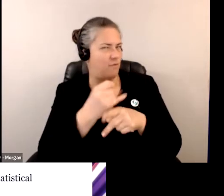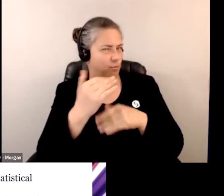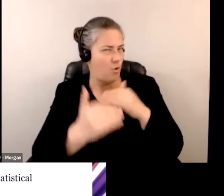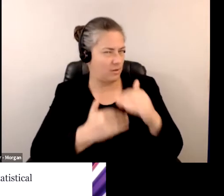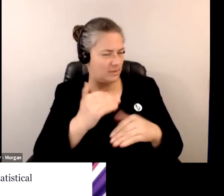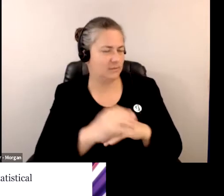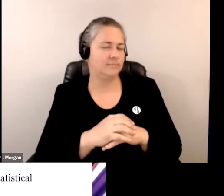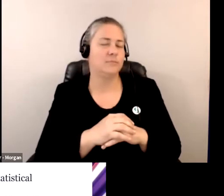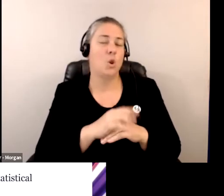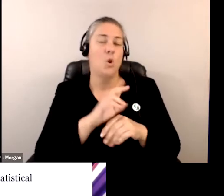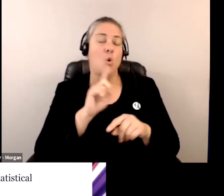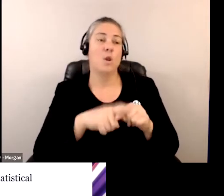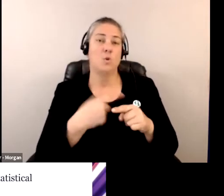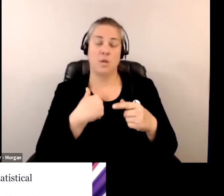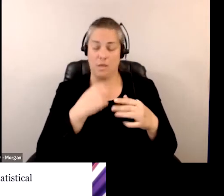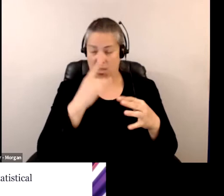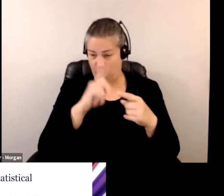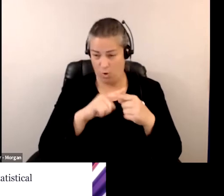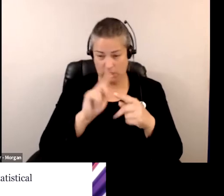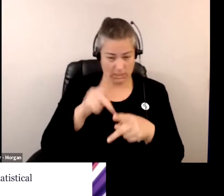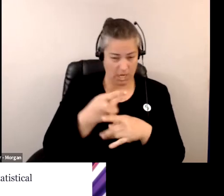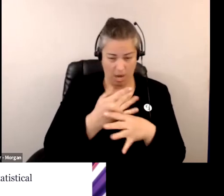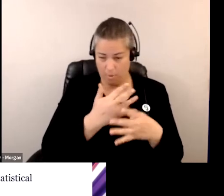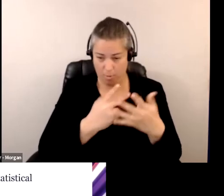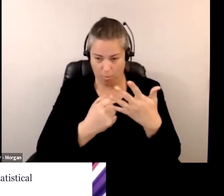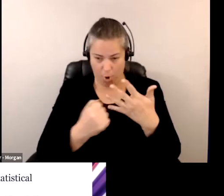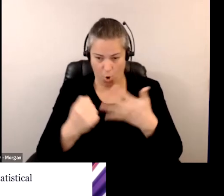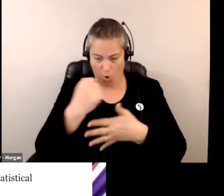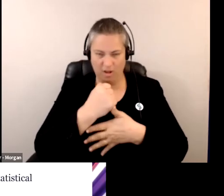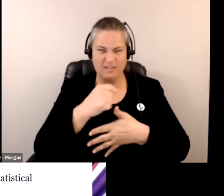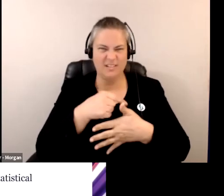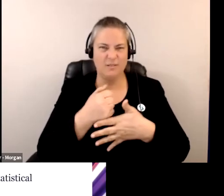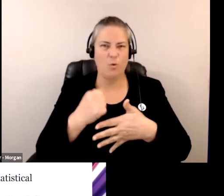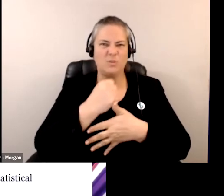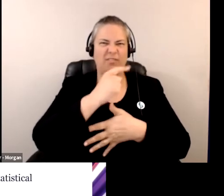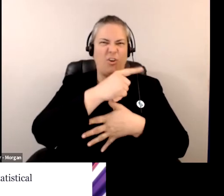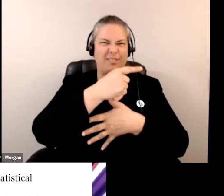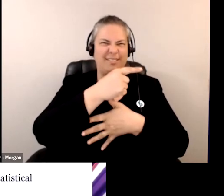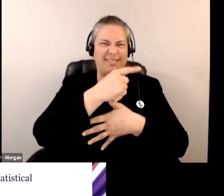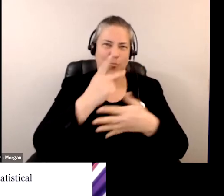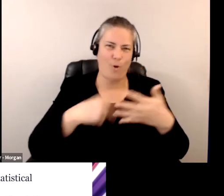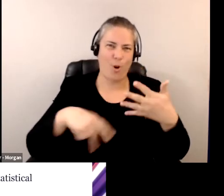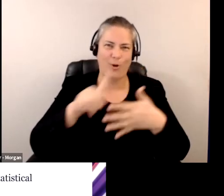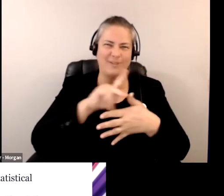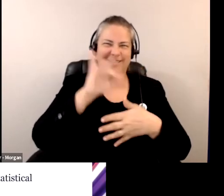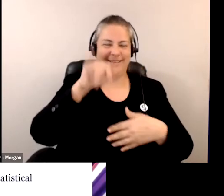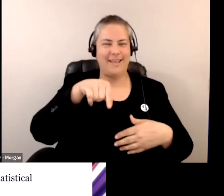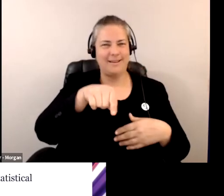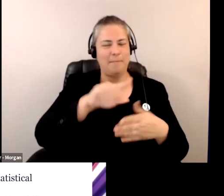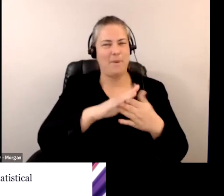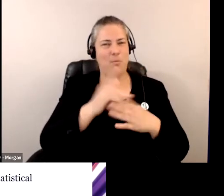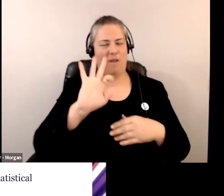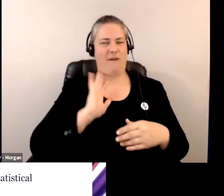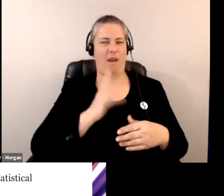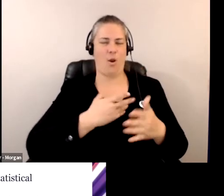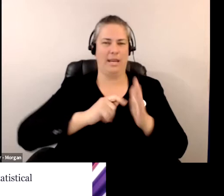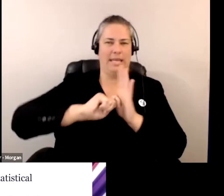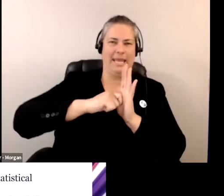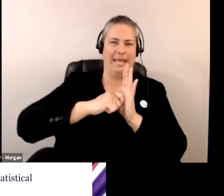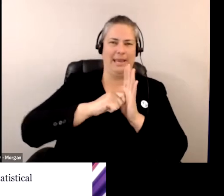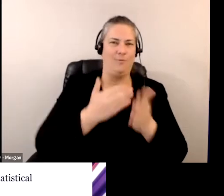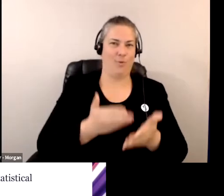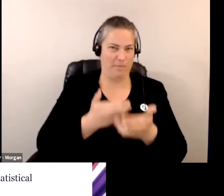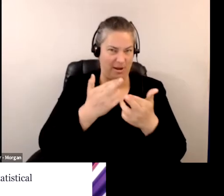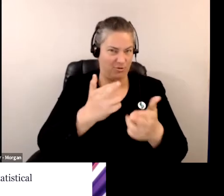priorities rose to the top. The equity and access issues, as you might have imagined, given that it's become one of our key recommendations,